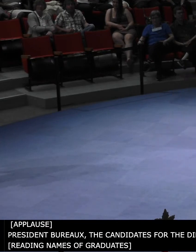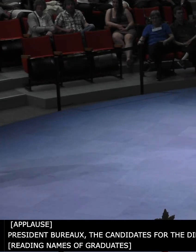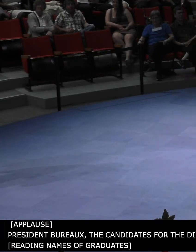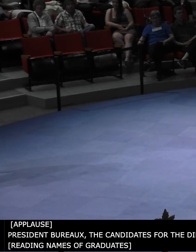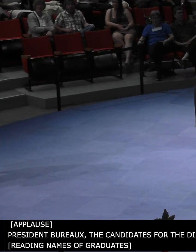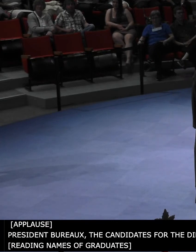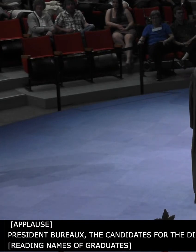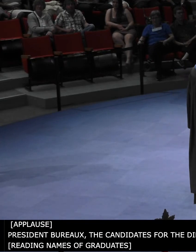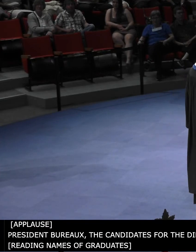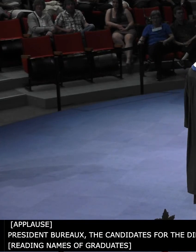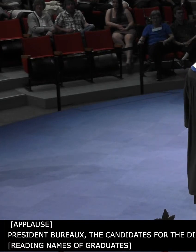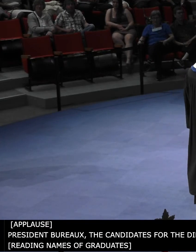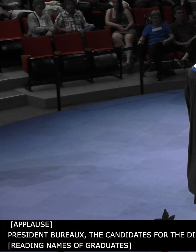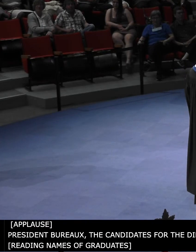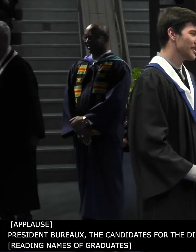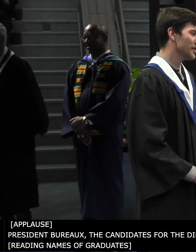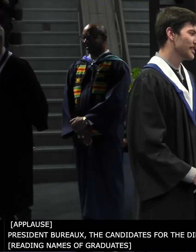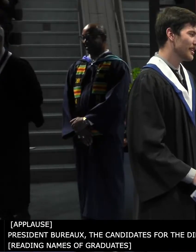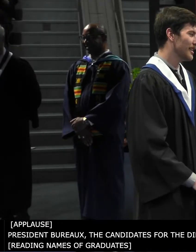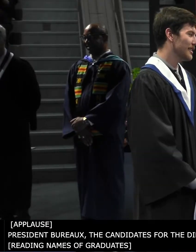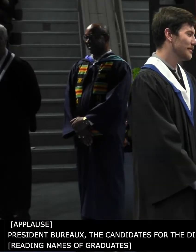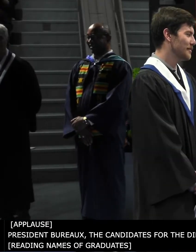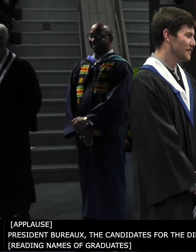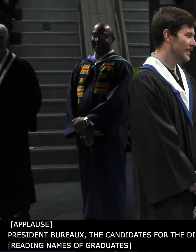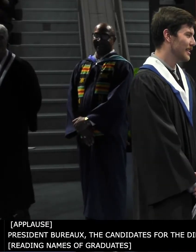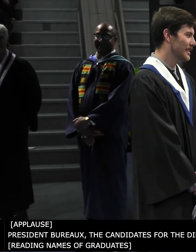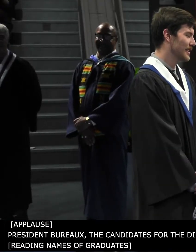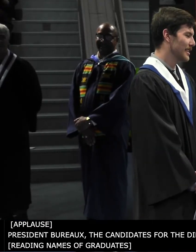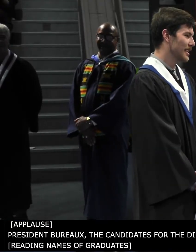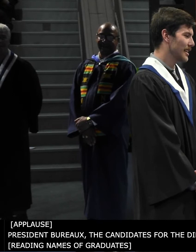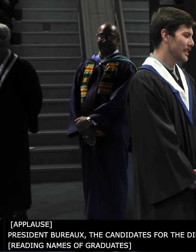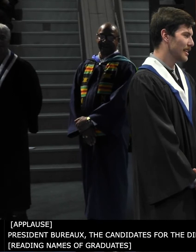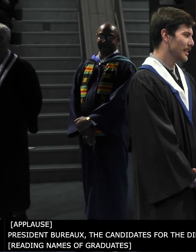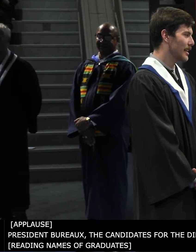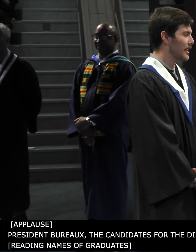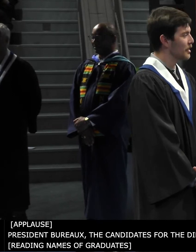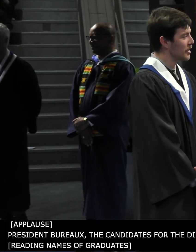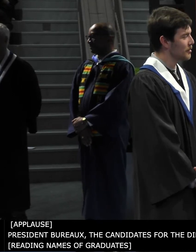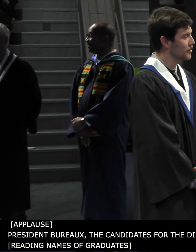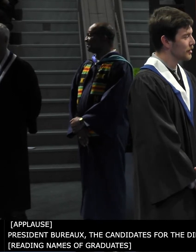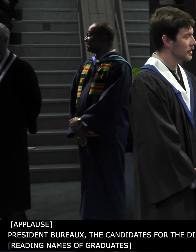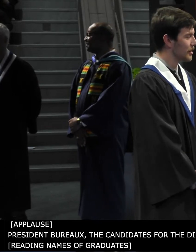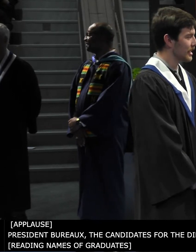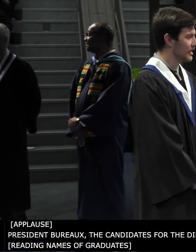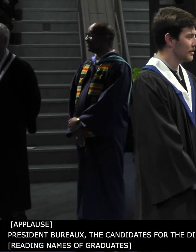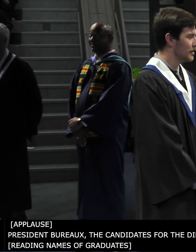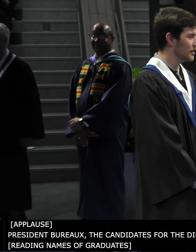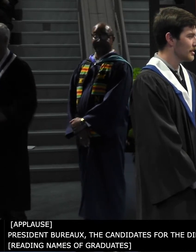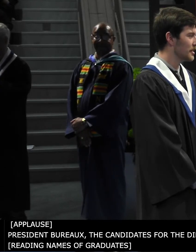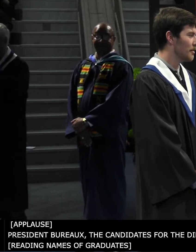Your last place. Oh, congratulations.